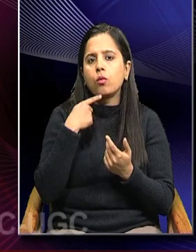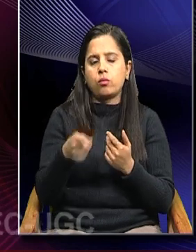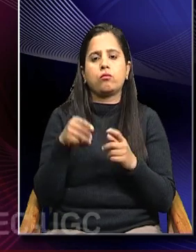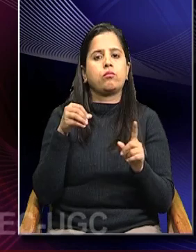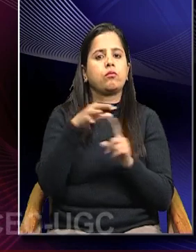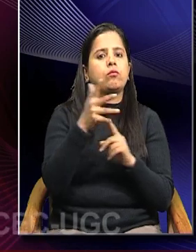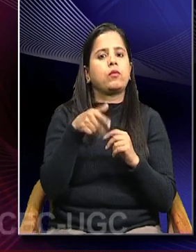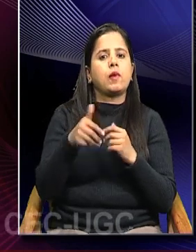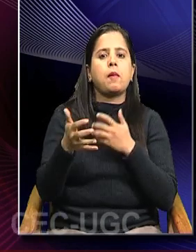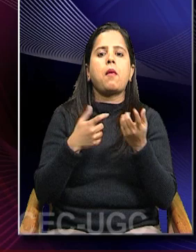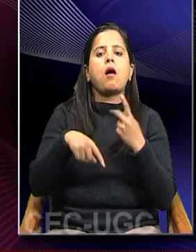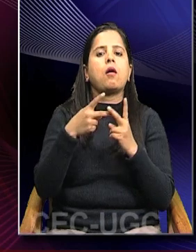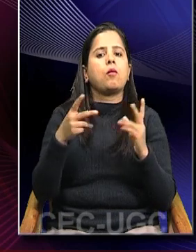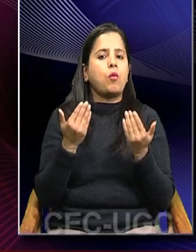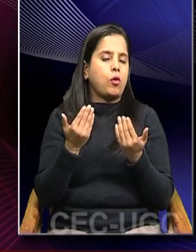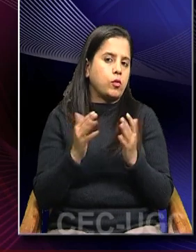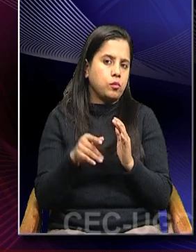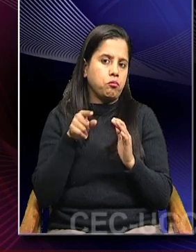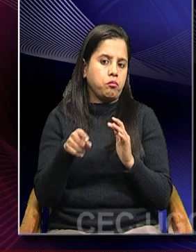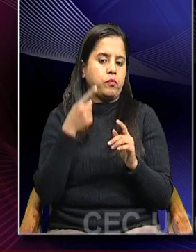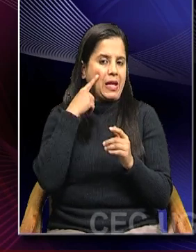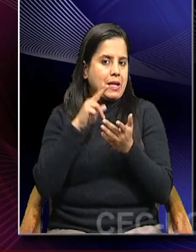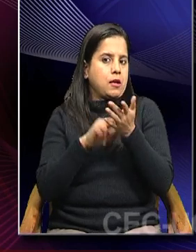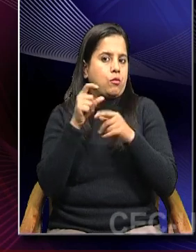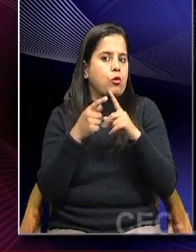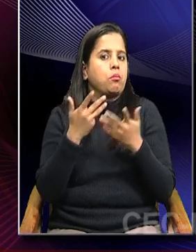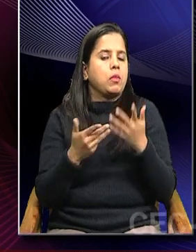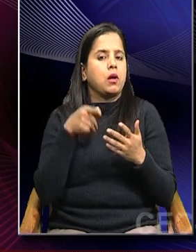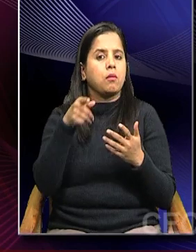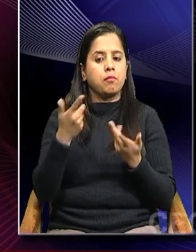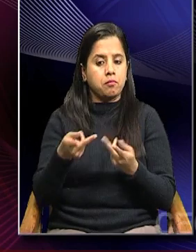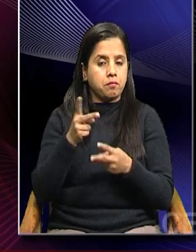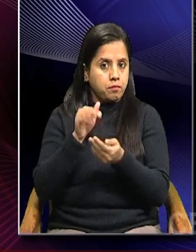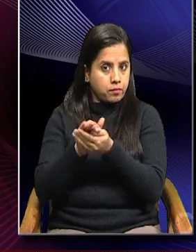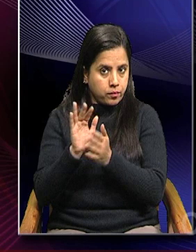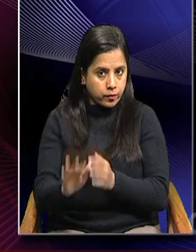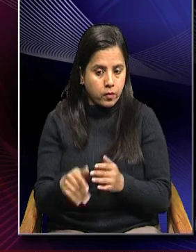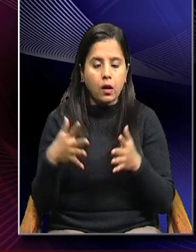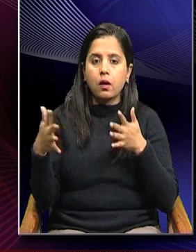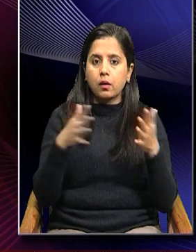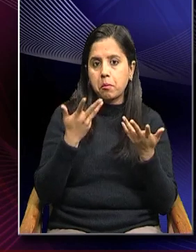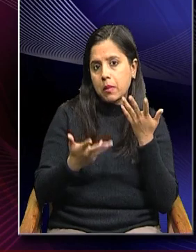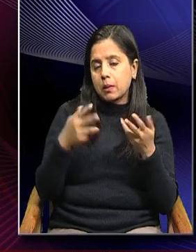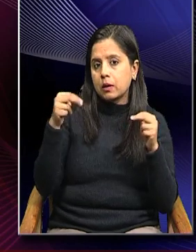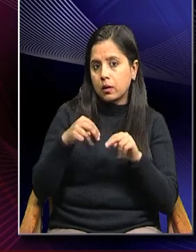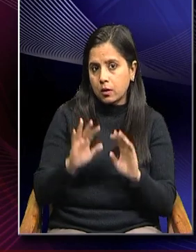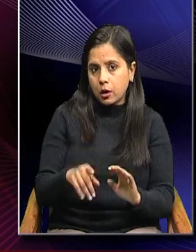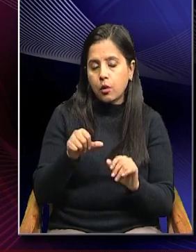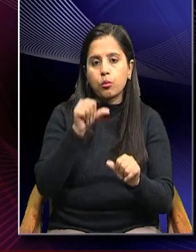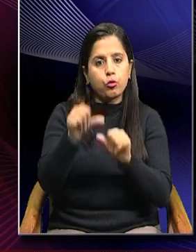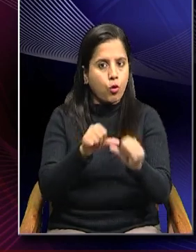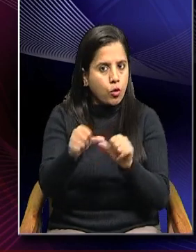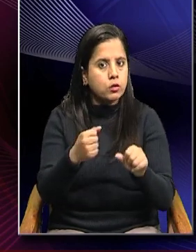affected by marketing activities. It can be the inputs which we may need. It may be a climate which may need for processing